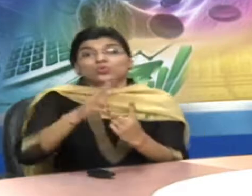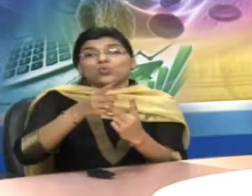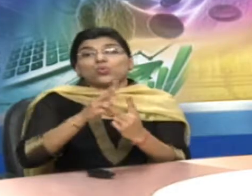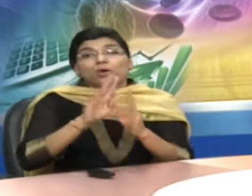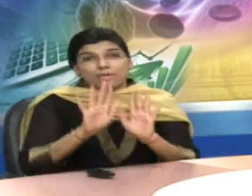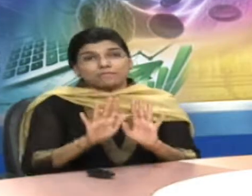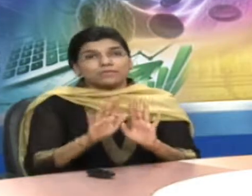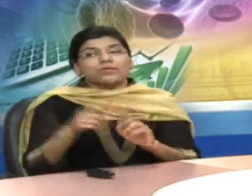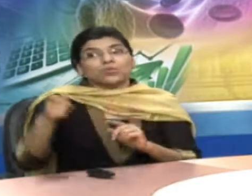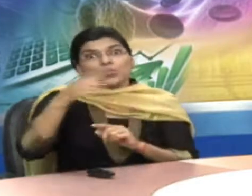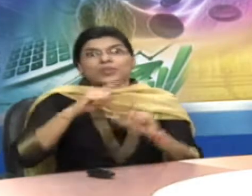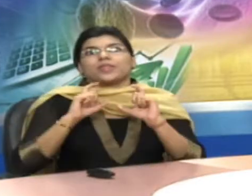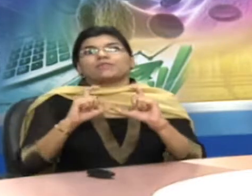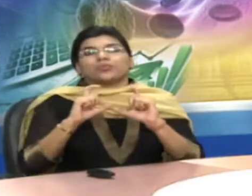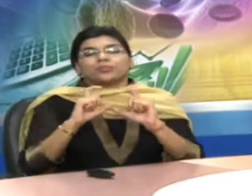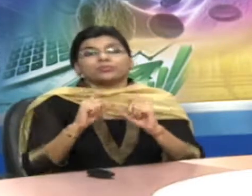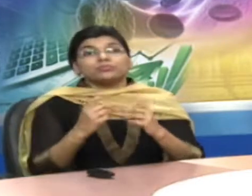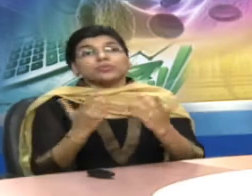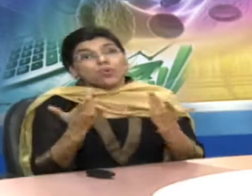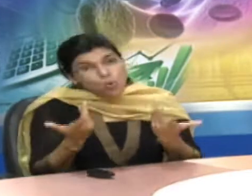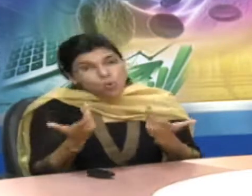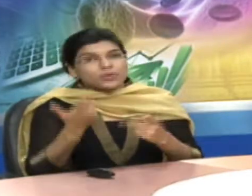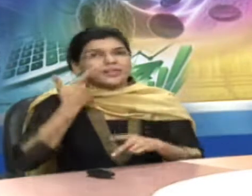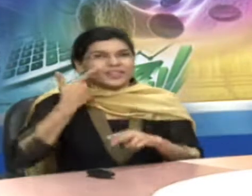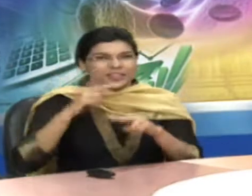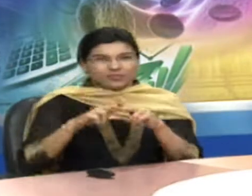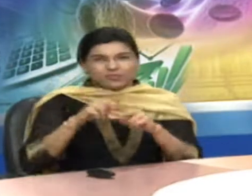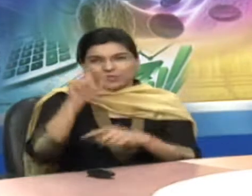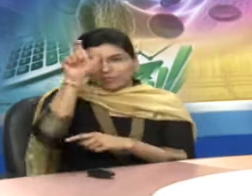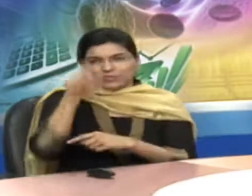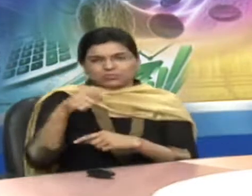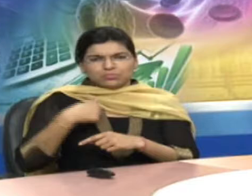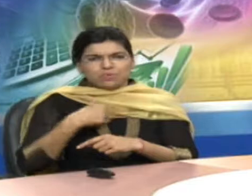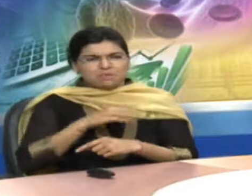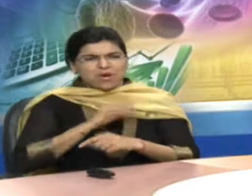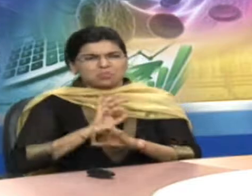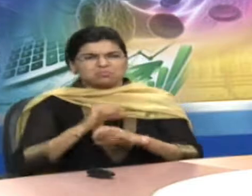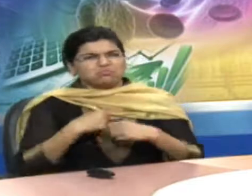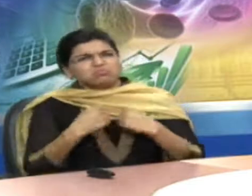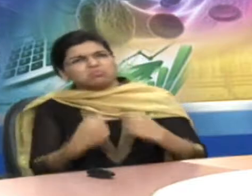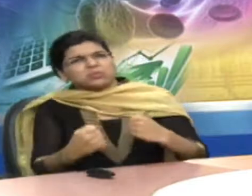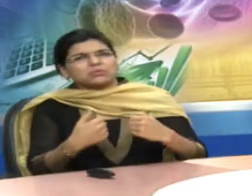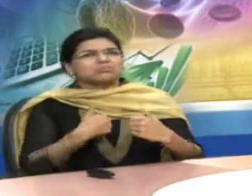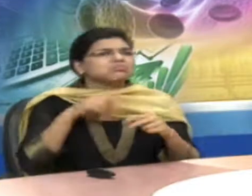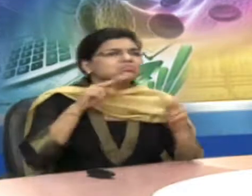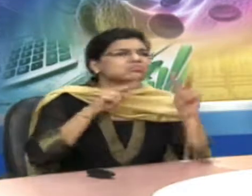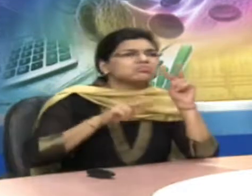And accordingly, they might attack you in self-defense.